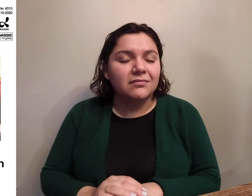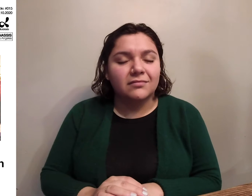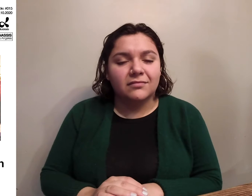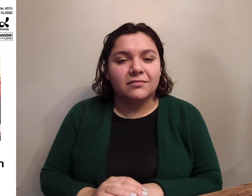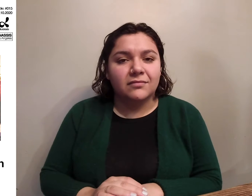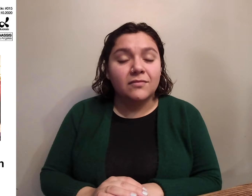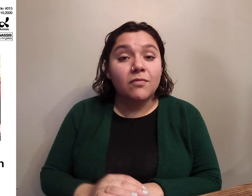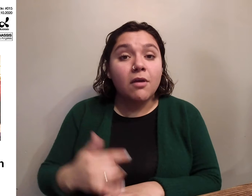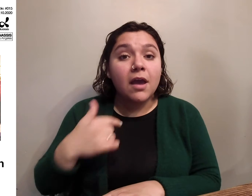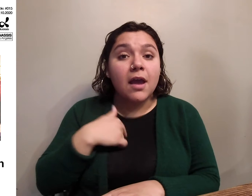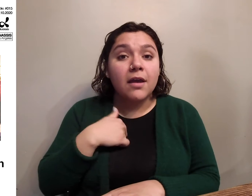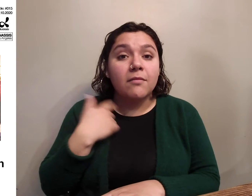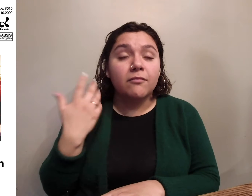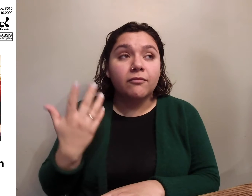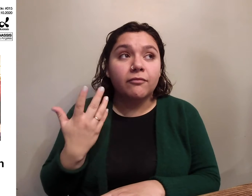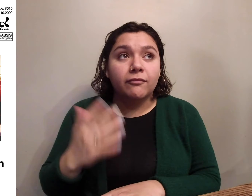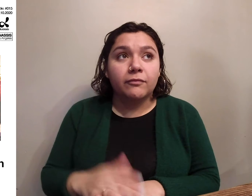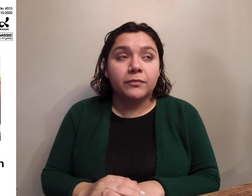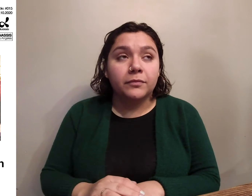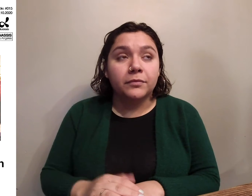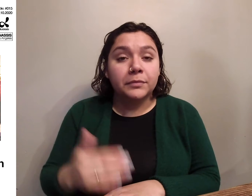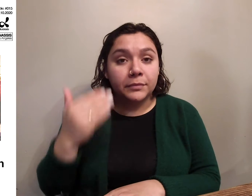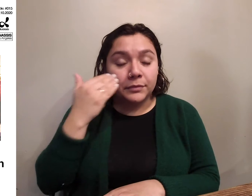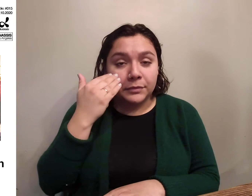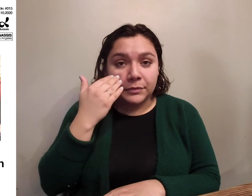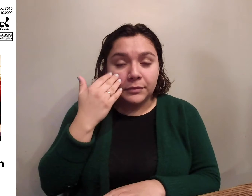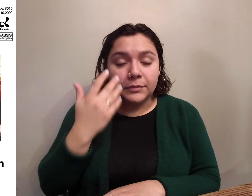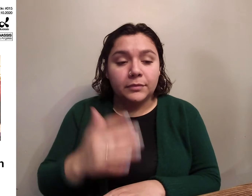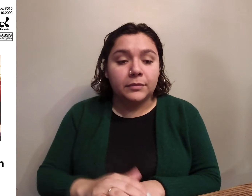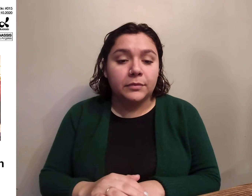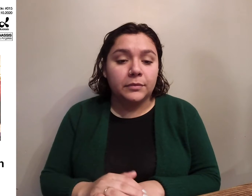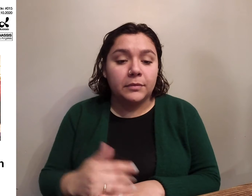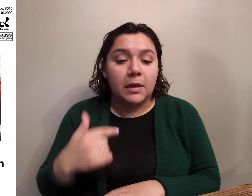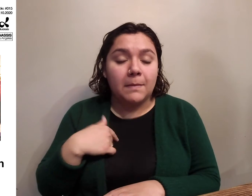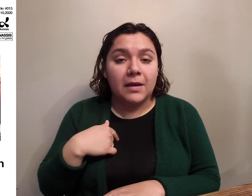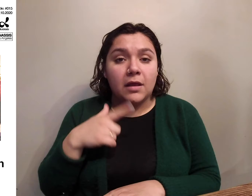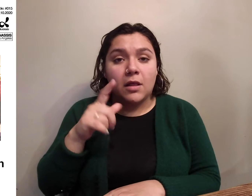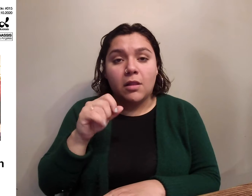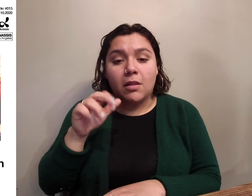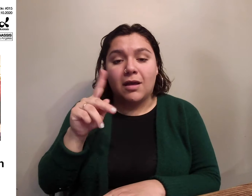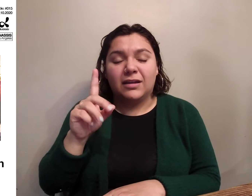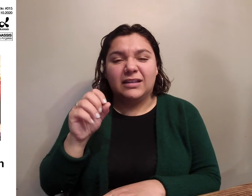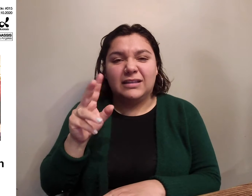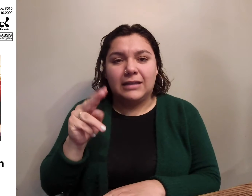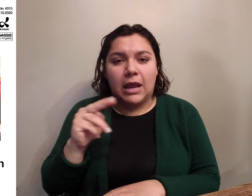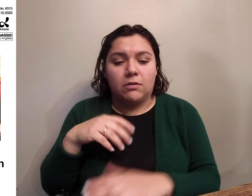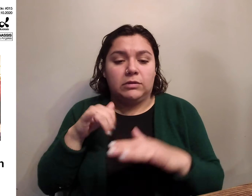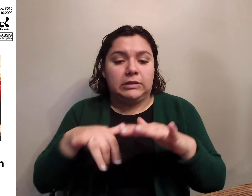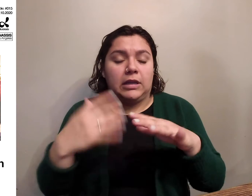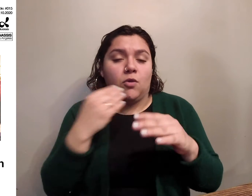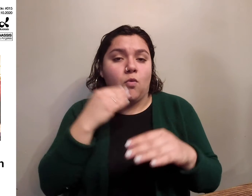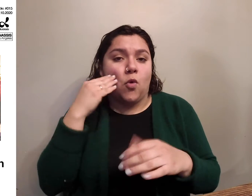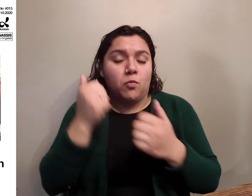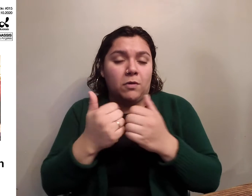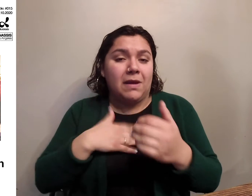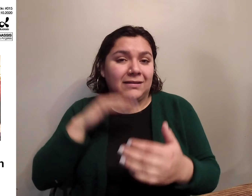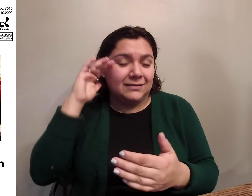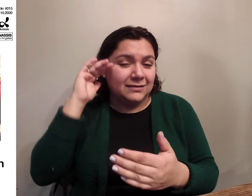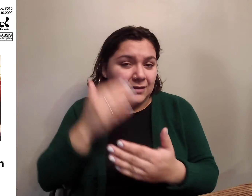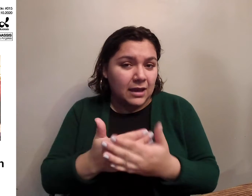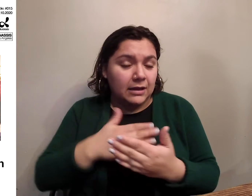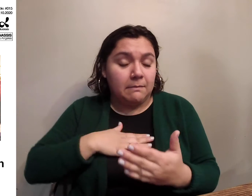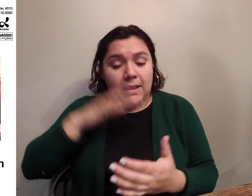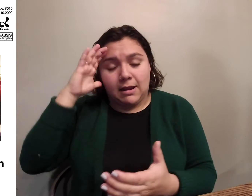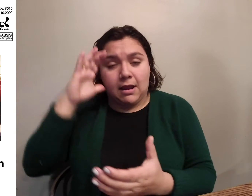And I have been, I'm in lockdown with my husband and my son, my 21-year-old son,